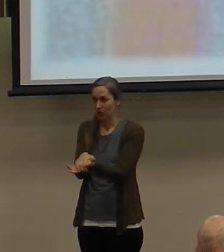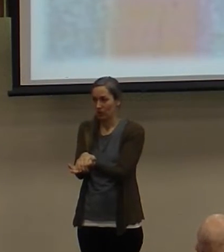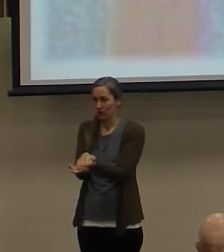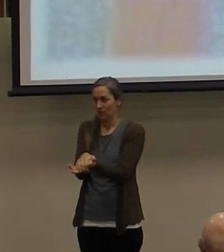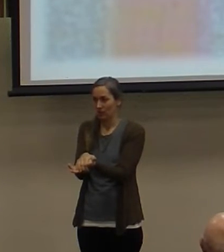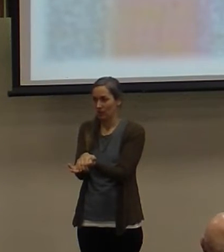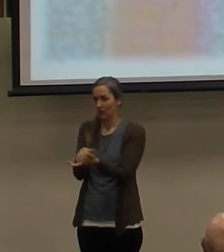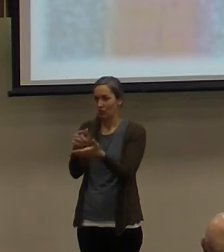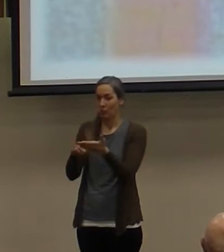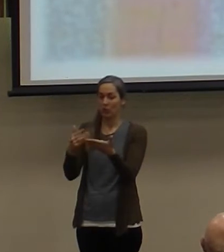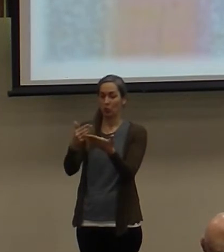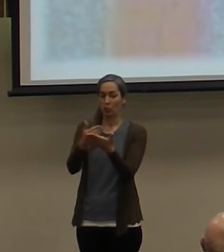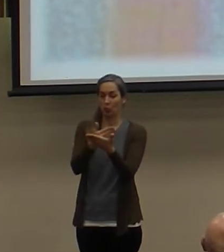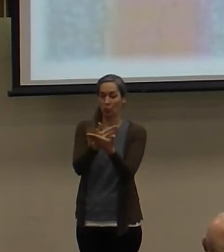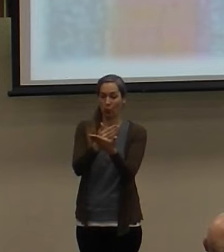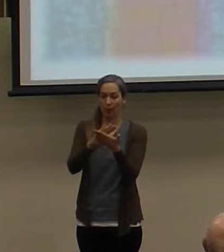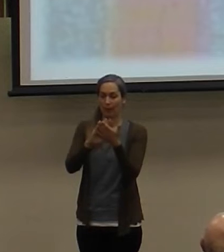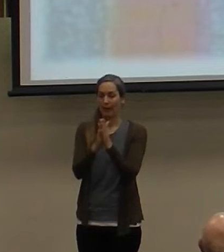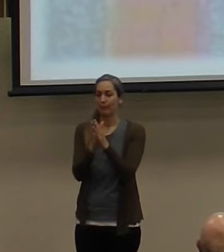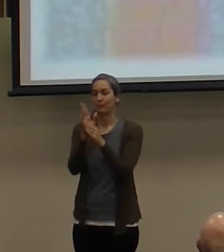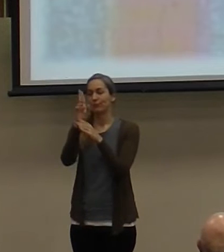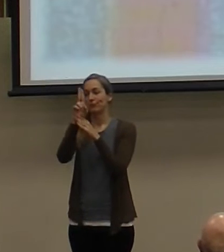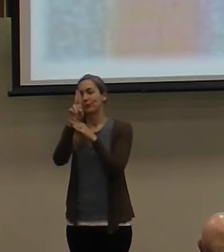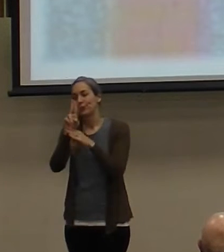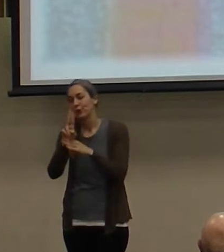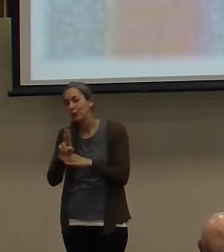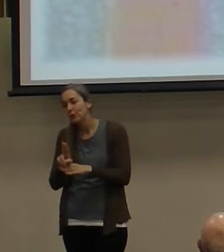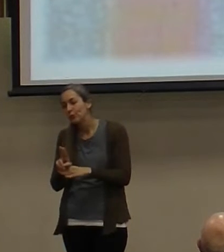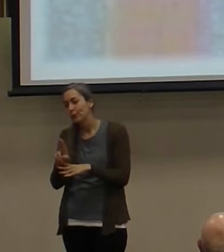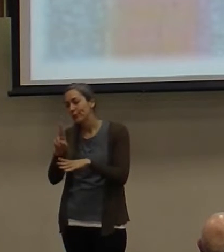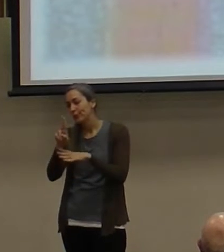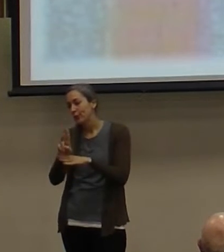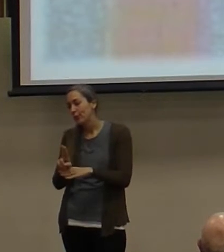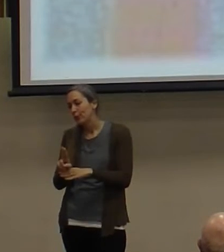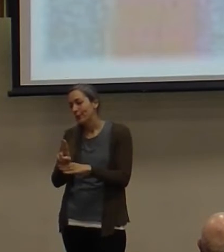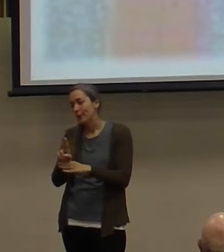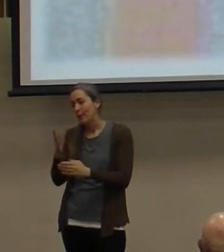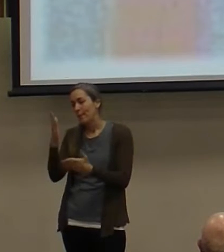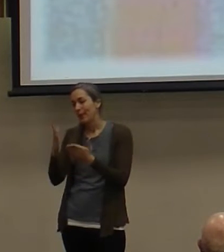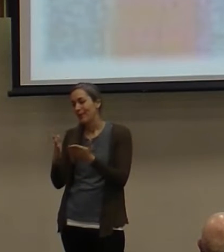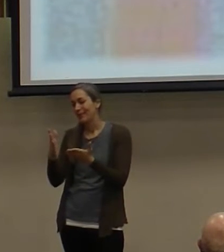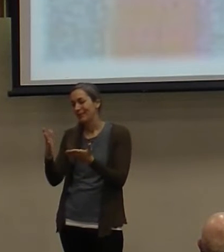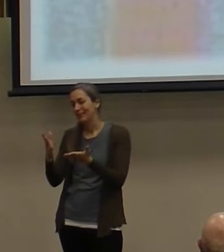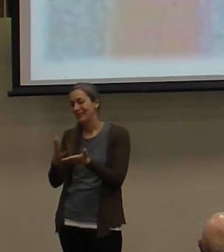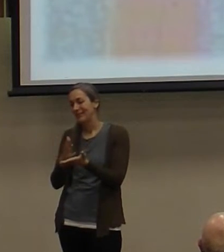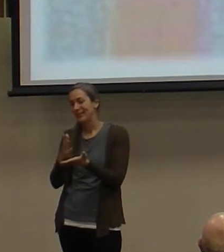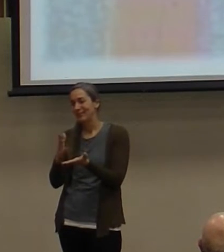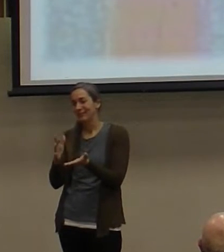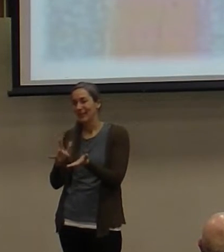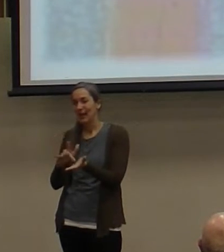What is new becomes familiar, and what is familiar is often taken for granted.